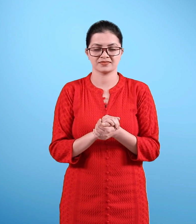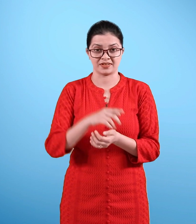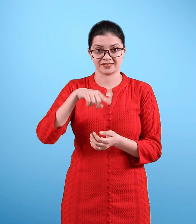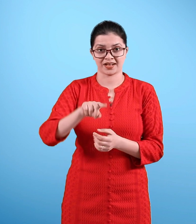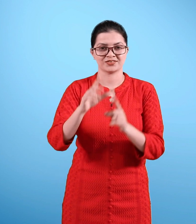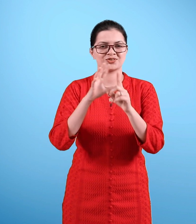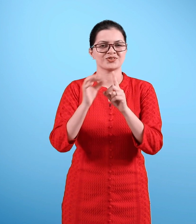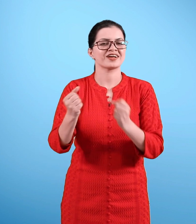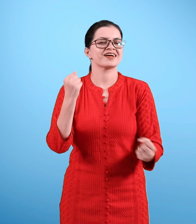Activity 3.